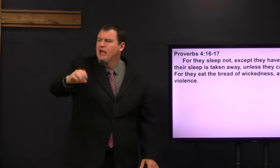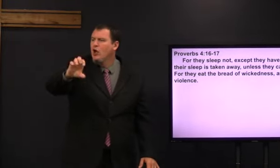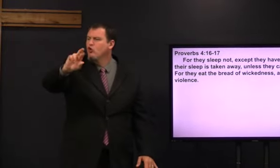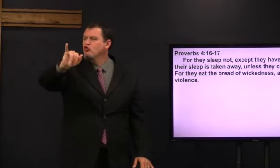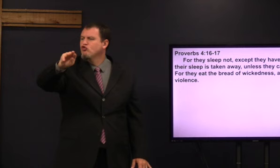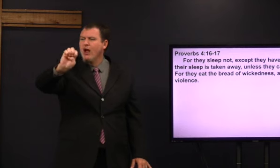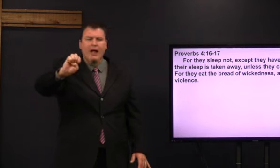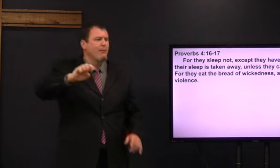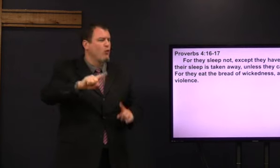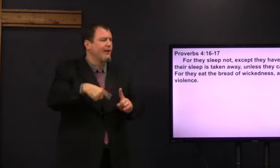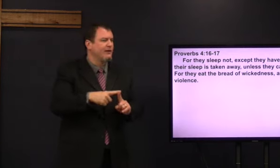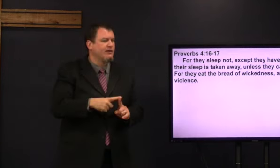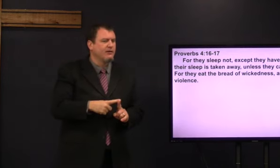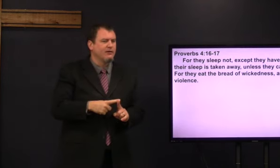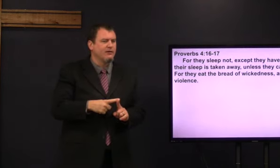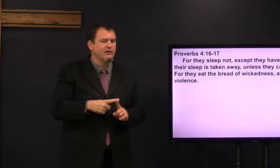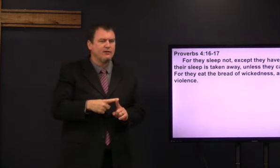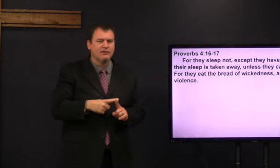A high percentage of crime